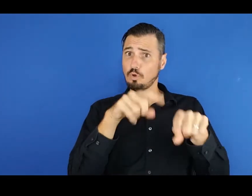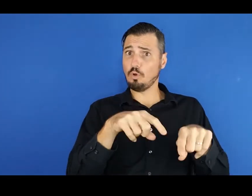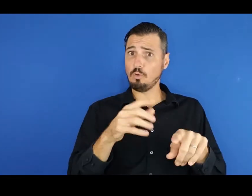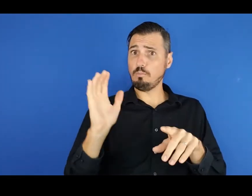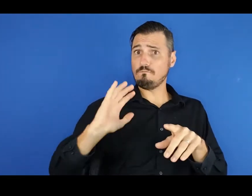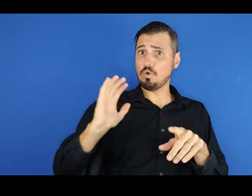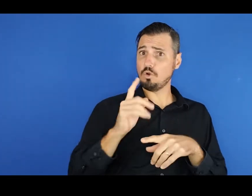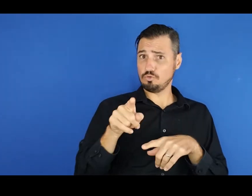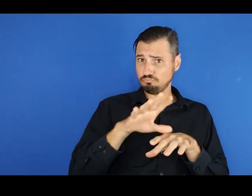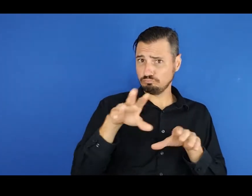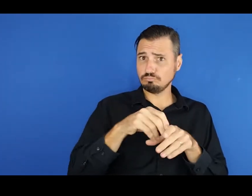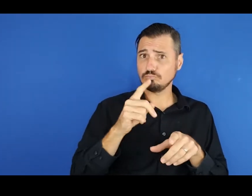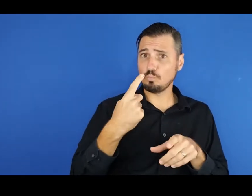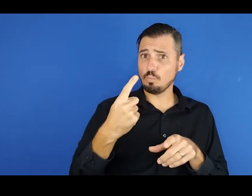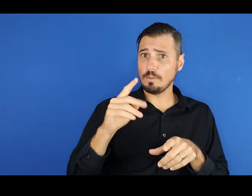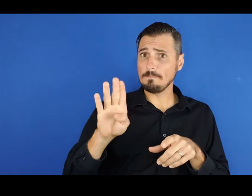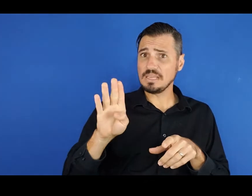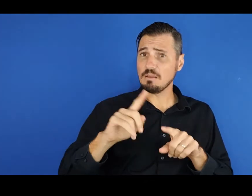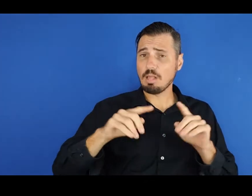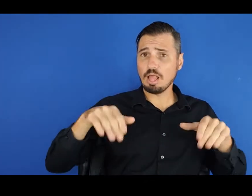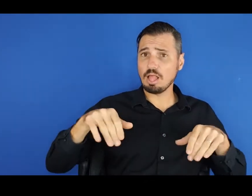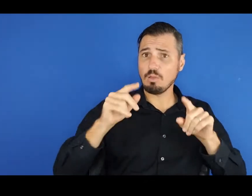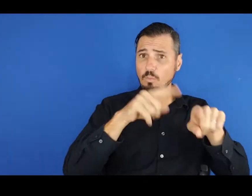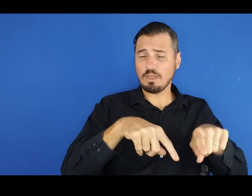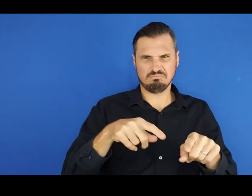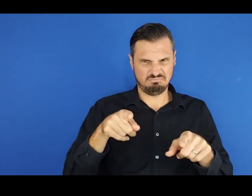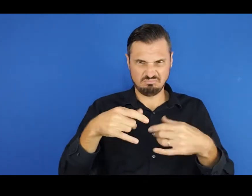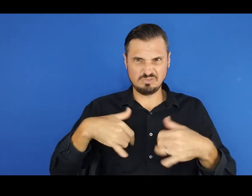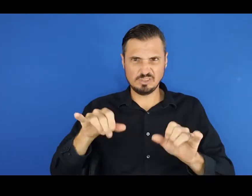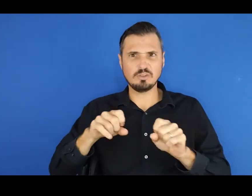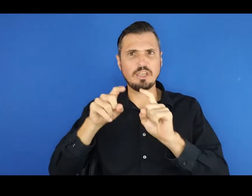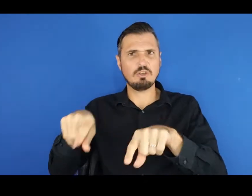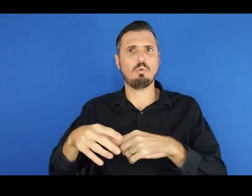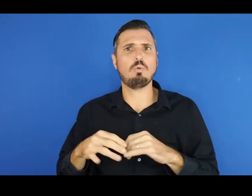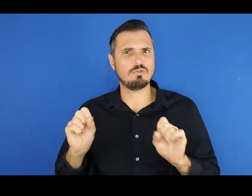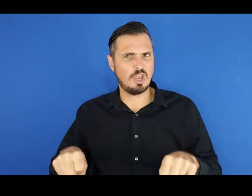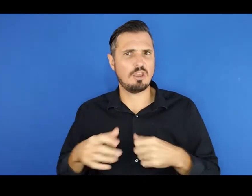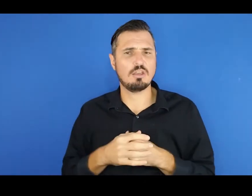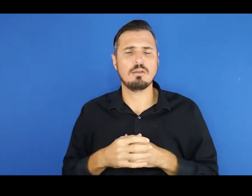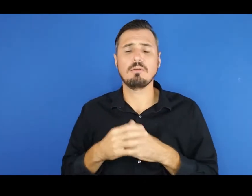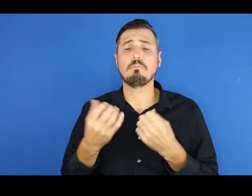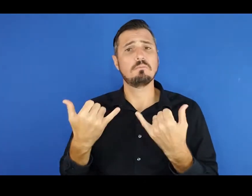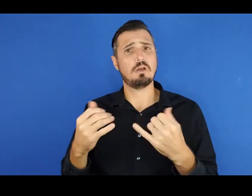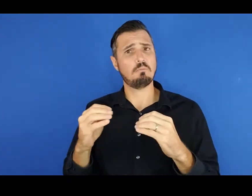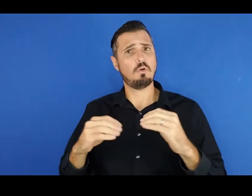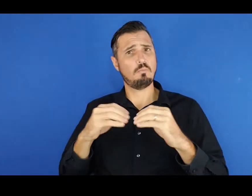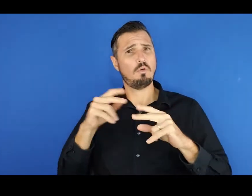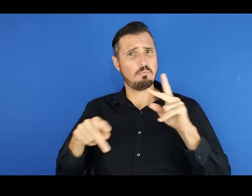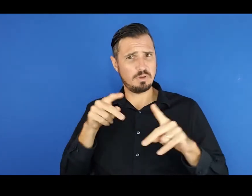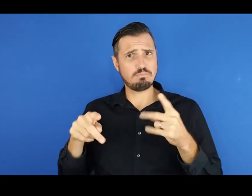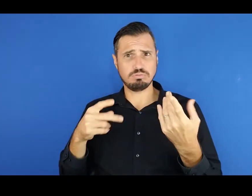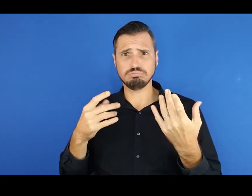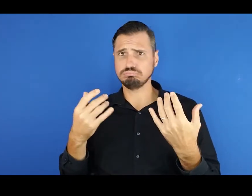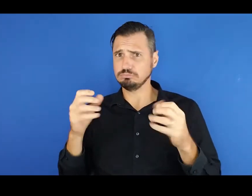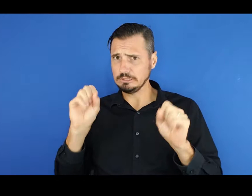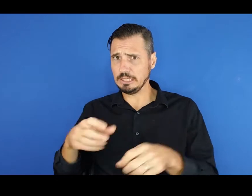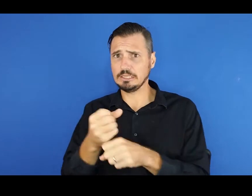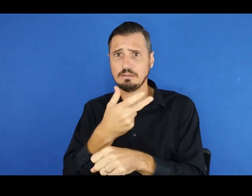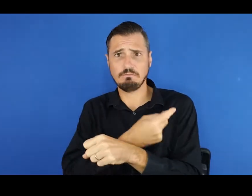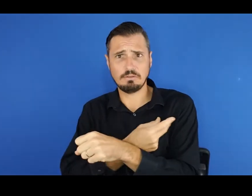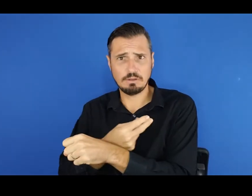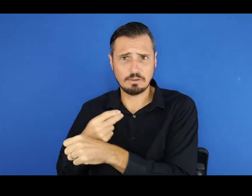eligible. Many residents are now eligible for vaccine, and there are more choices of where to be vaccinated and with which